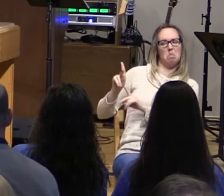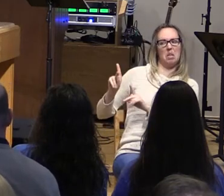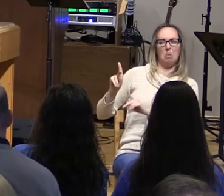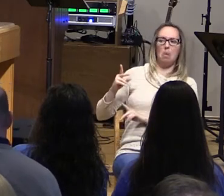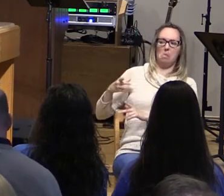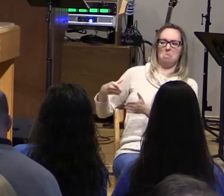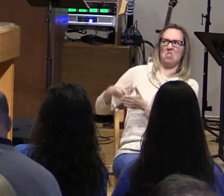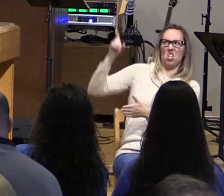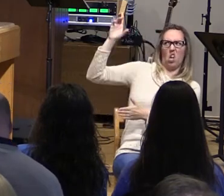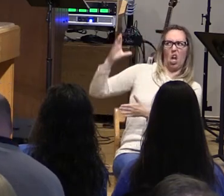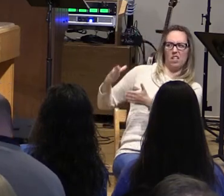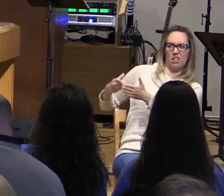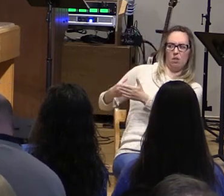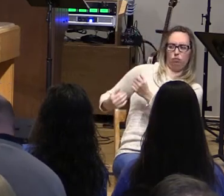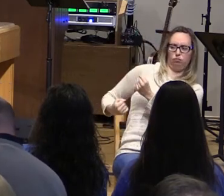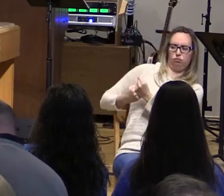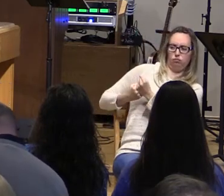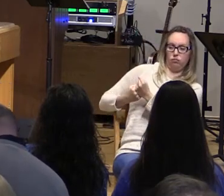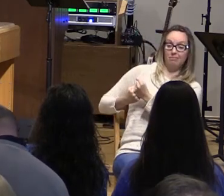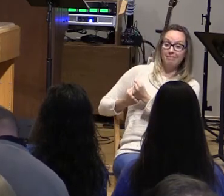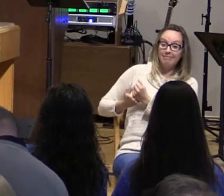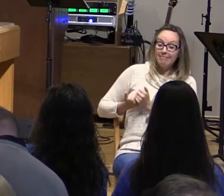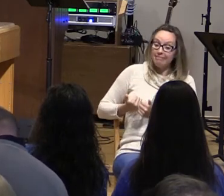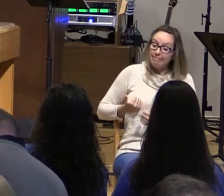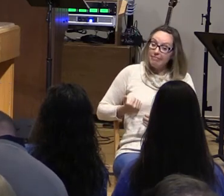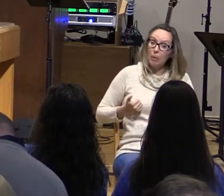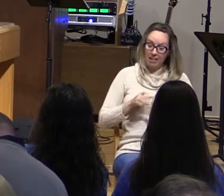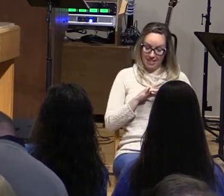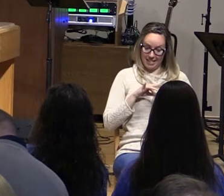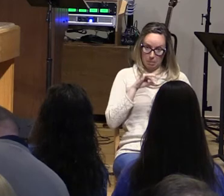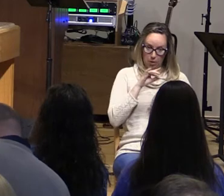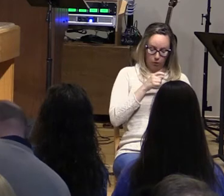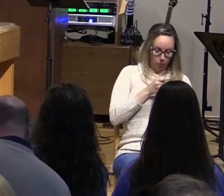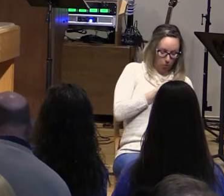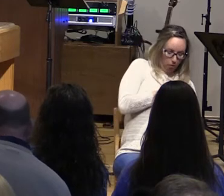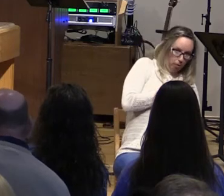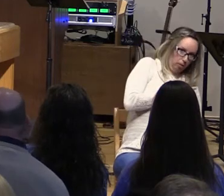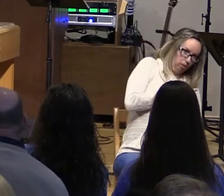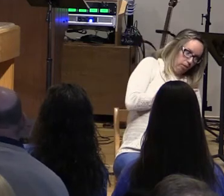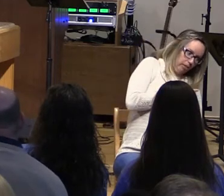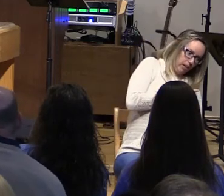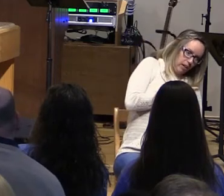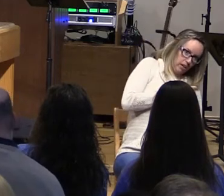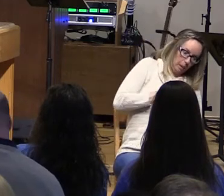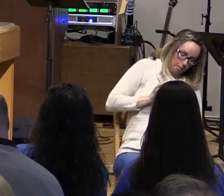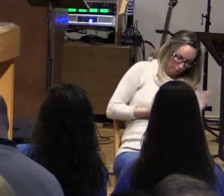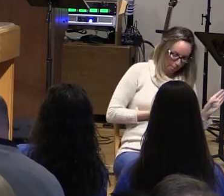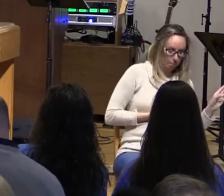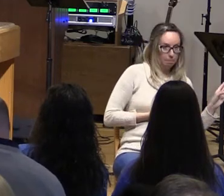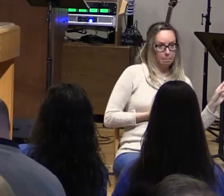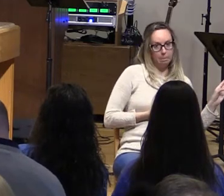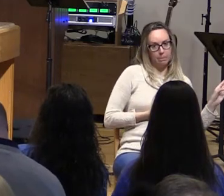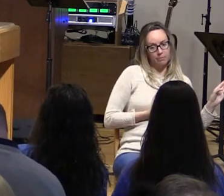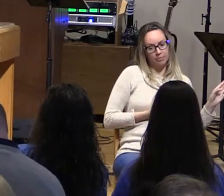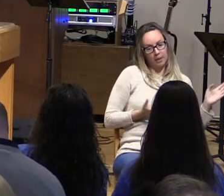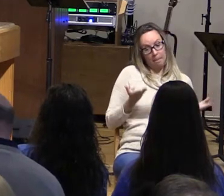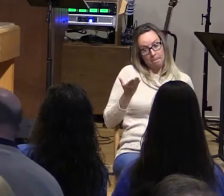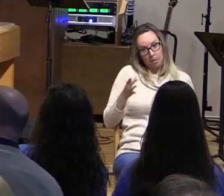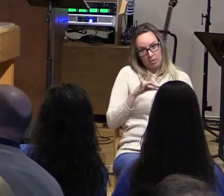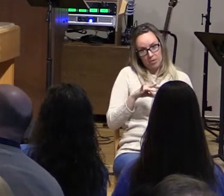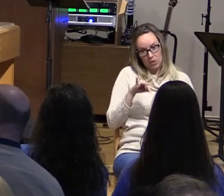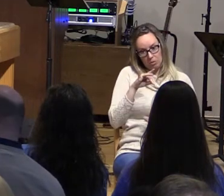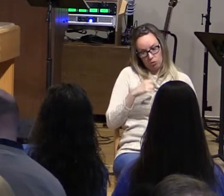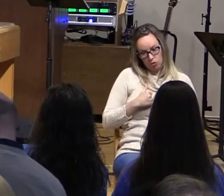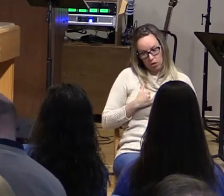maybe we too have had that little spiritual slip where we've let something in our spiritual lives